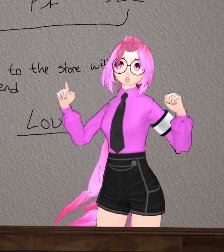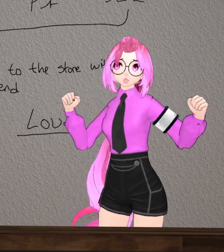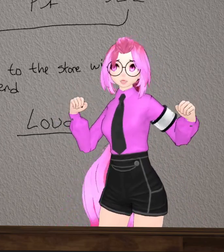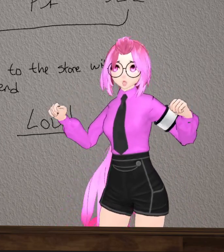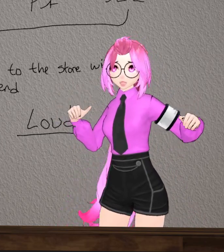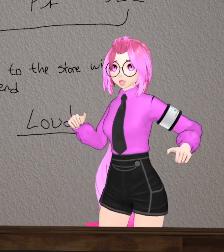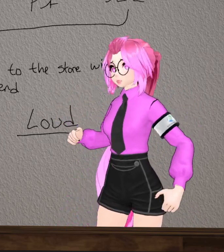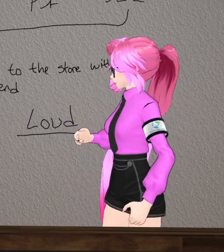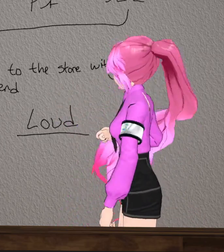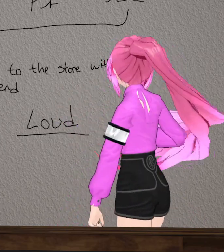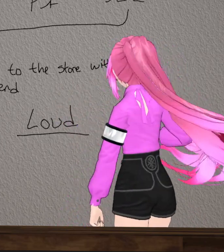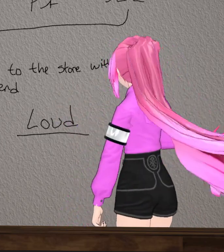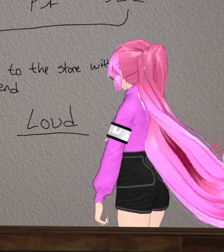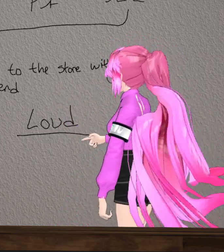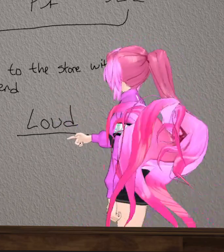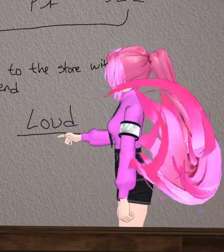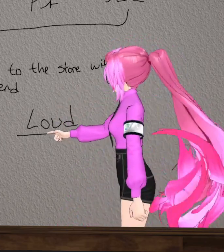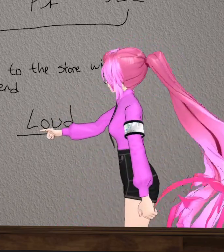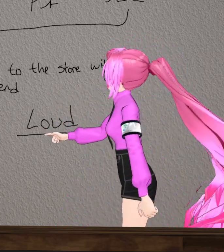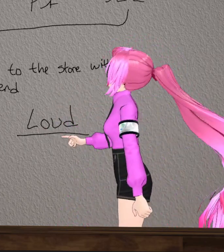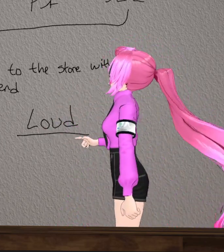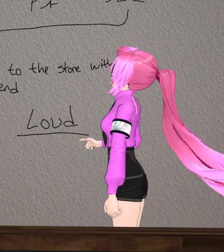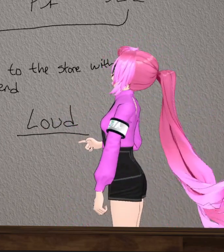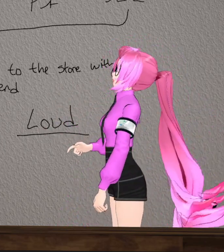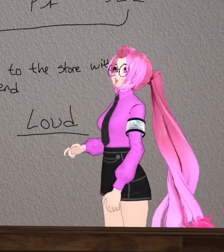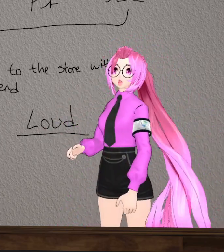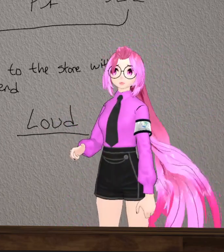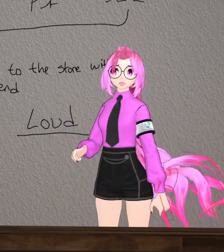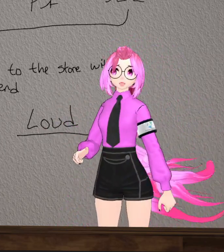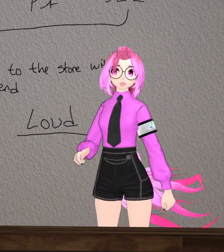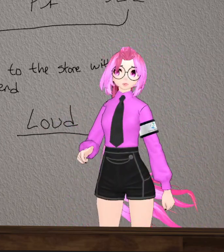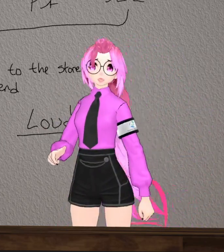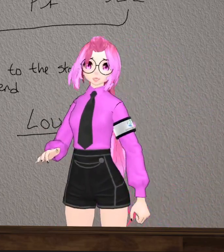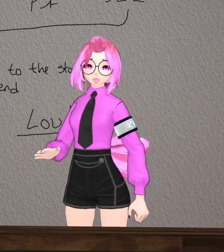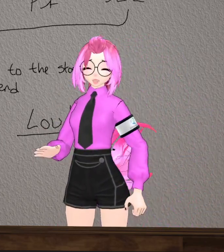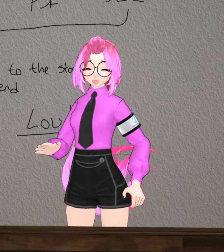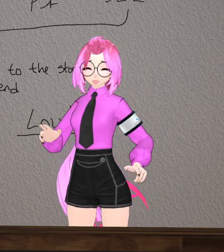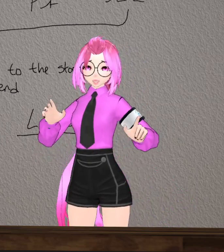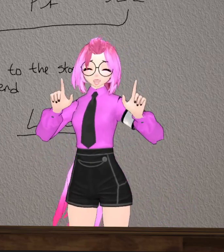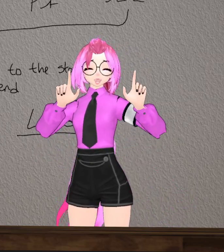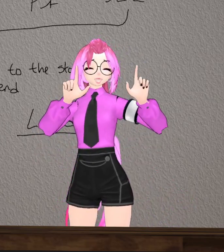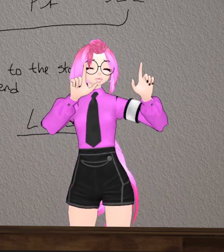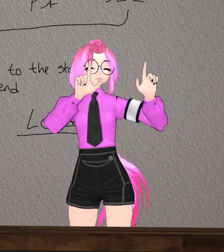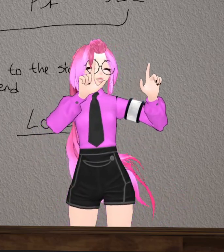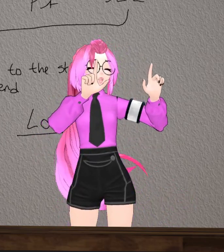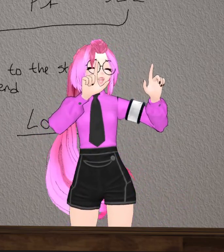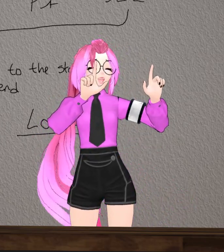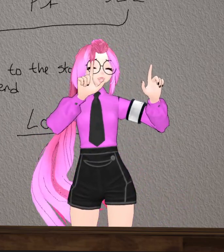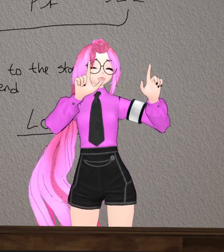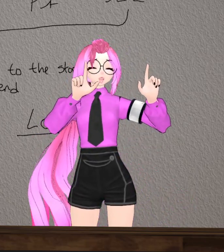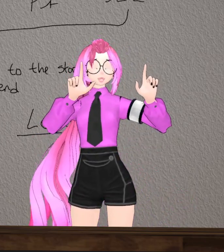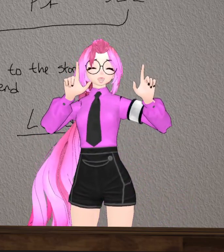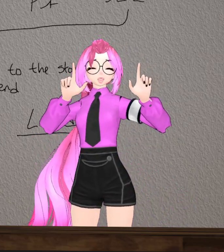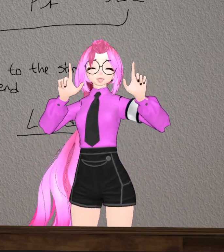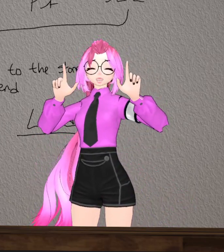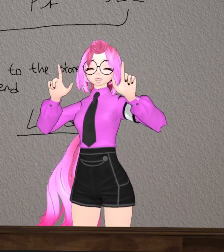it's so loud. But so this is ASL for loud, but in signed exact English, you would have two L